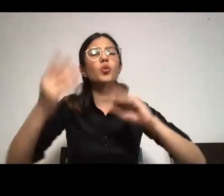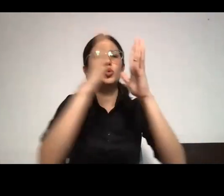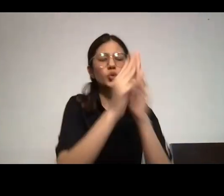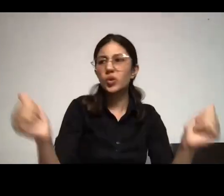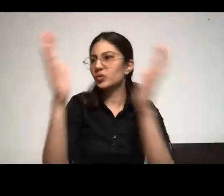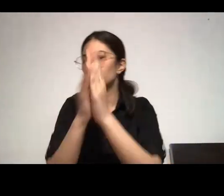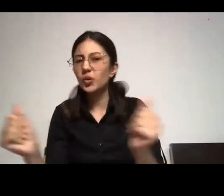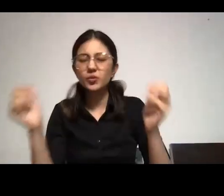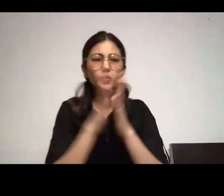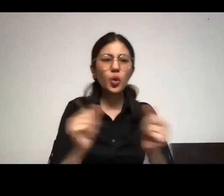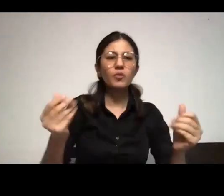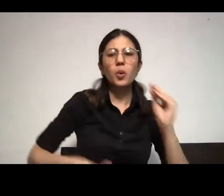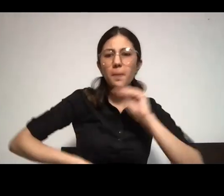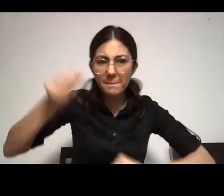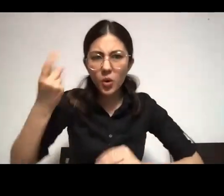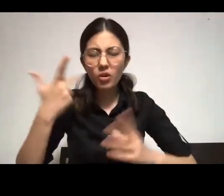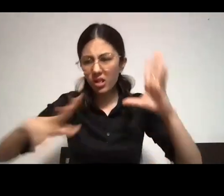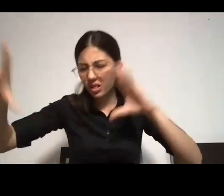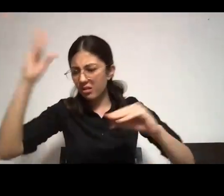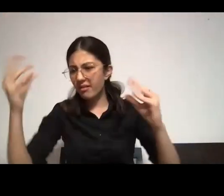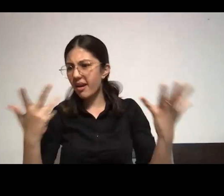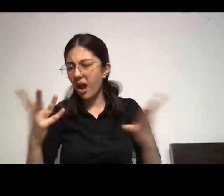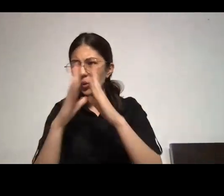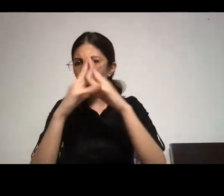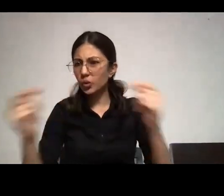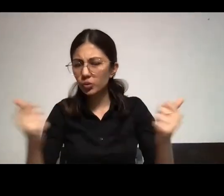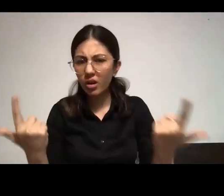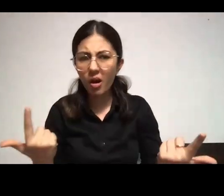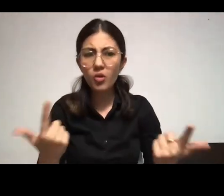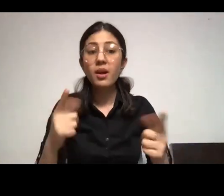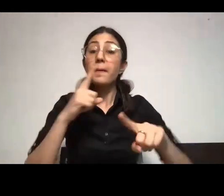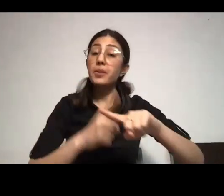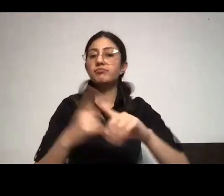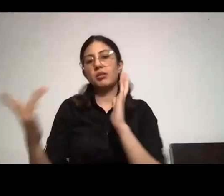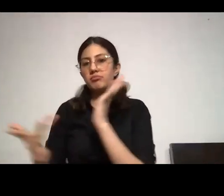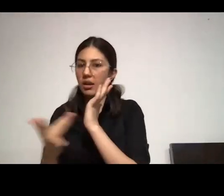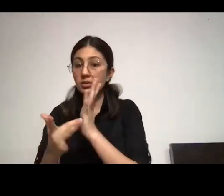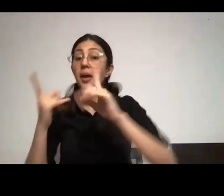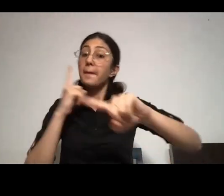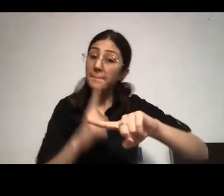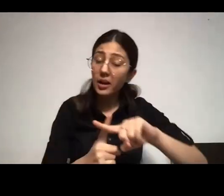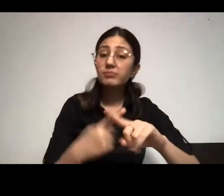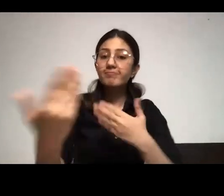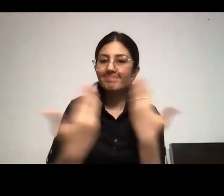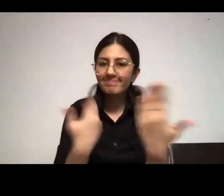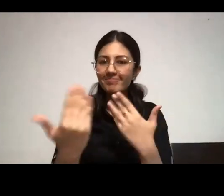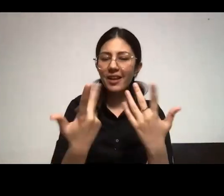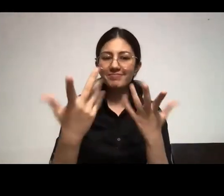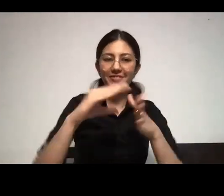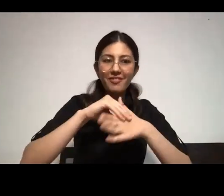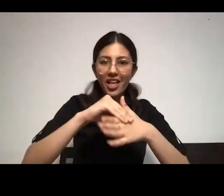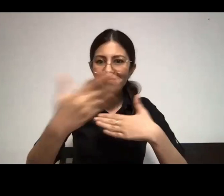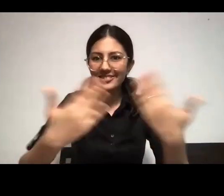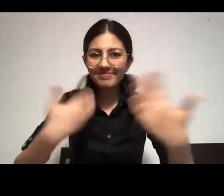of creating more blended learning solutions, which will be physical and digital. So we hope that